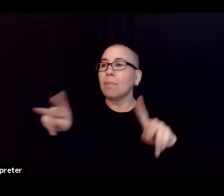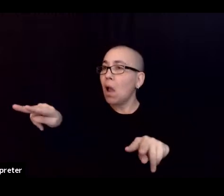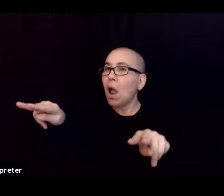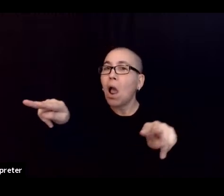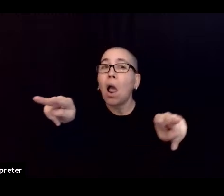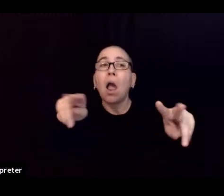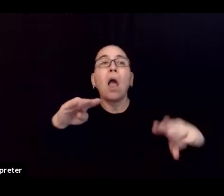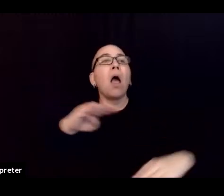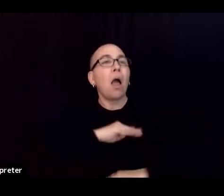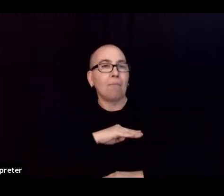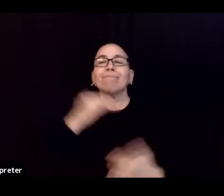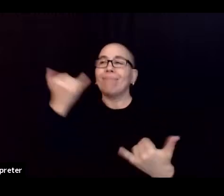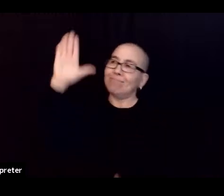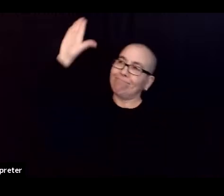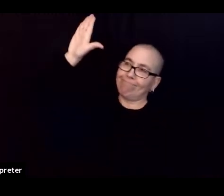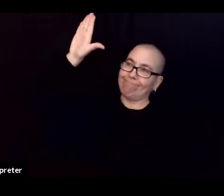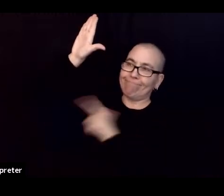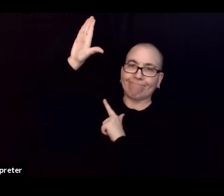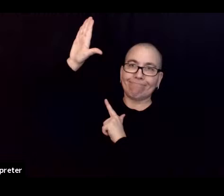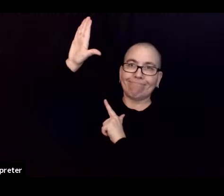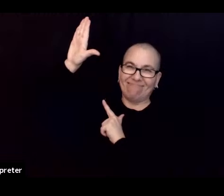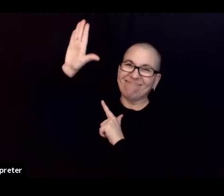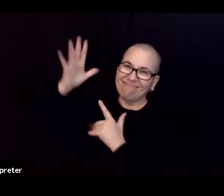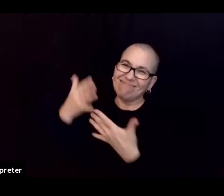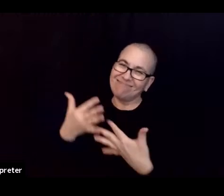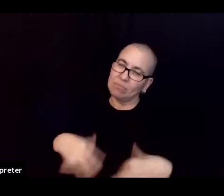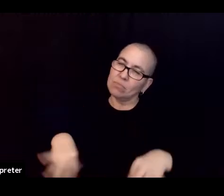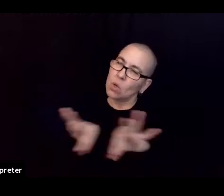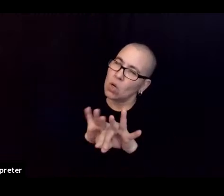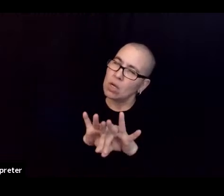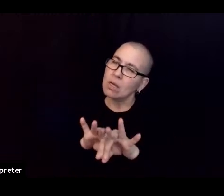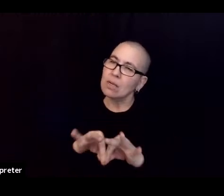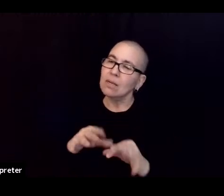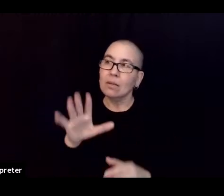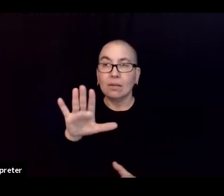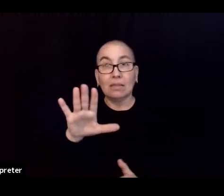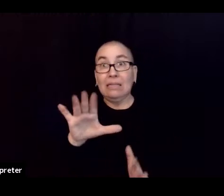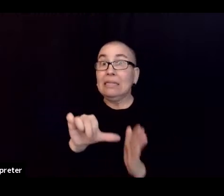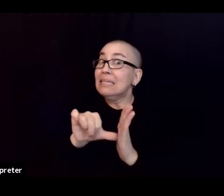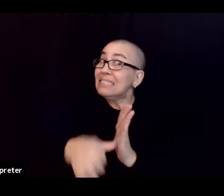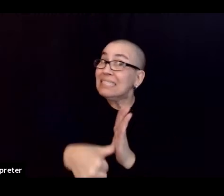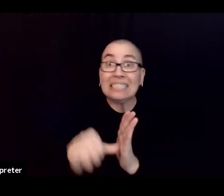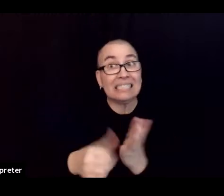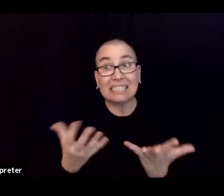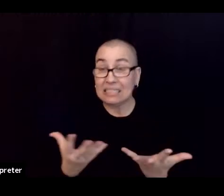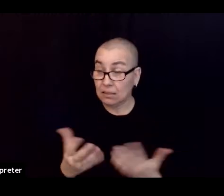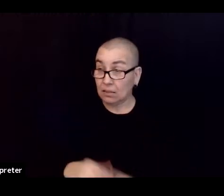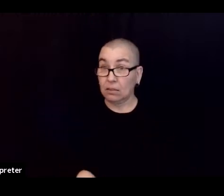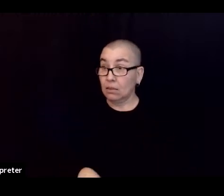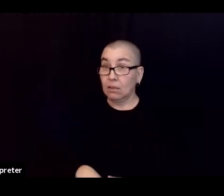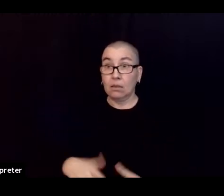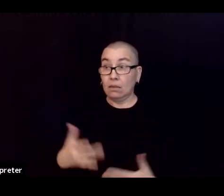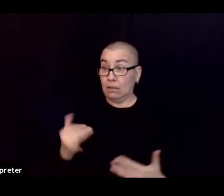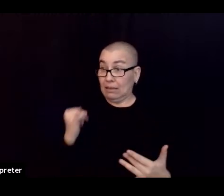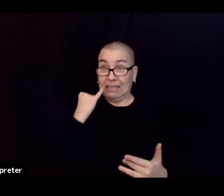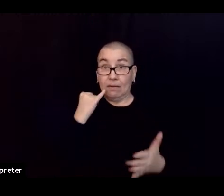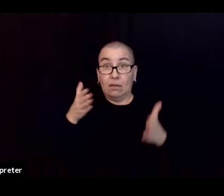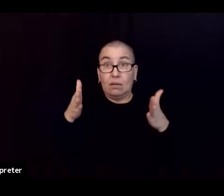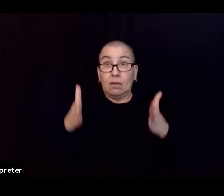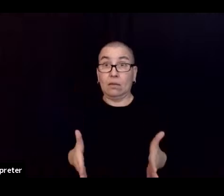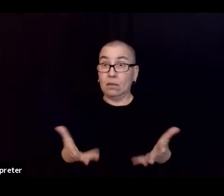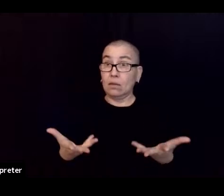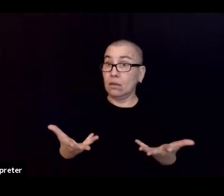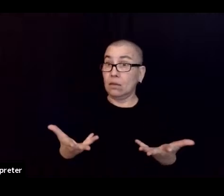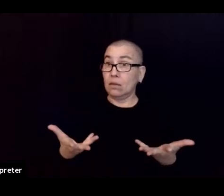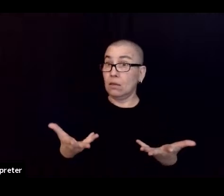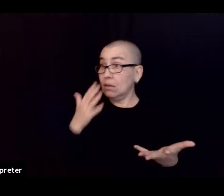really important thing that we want to just keep on emphasizing is, even as we open up to additional populations